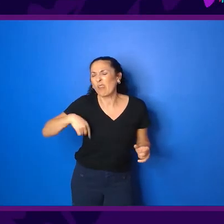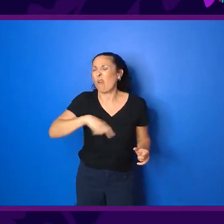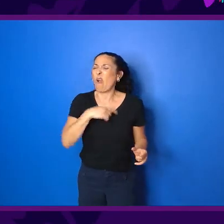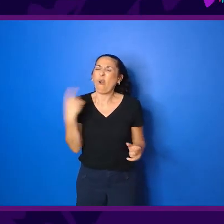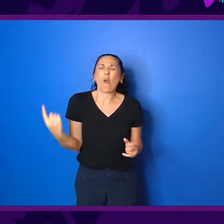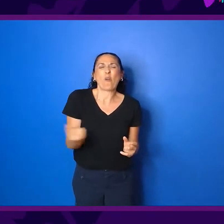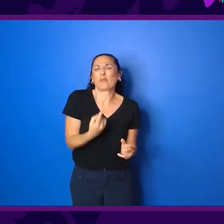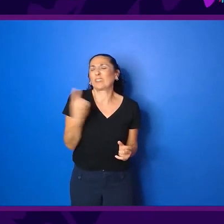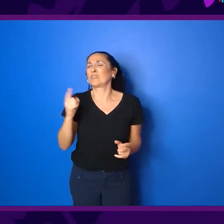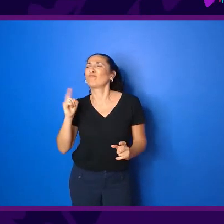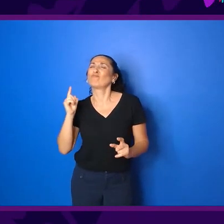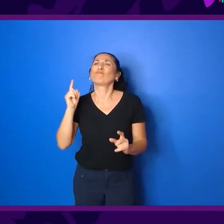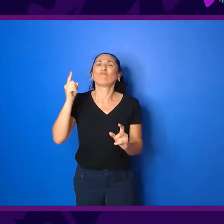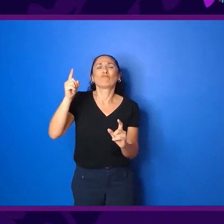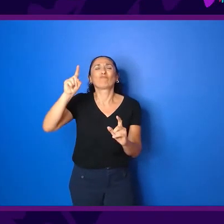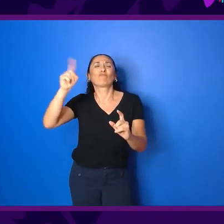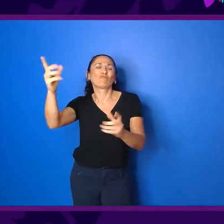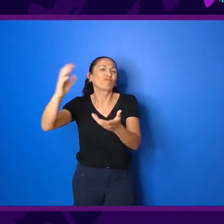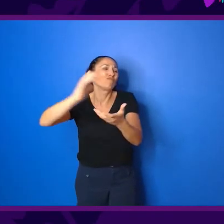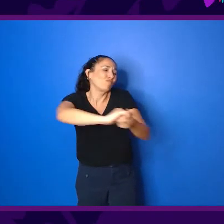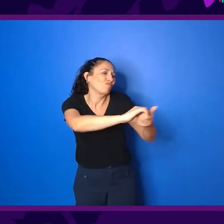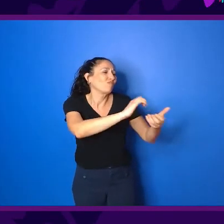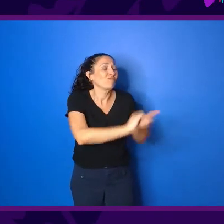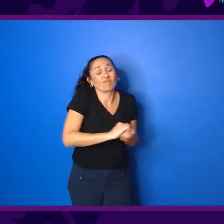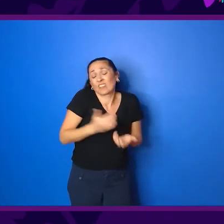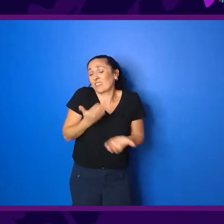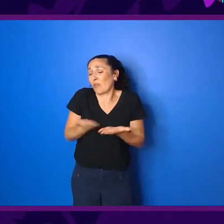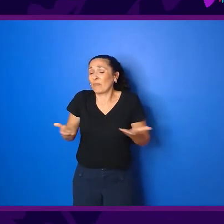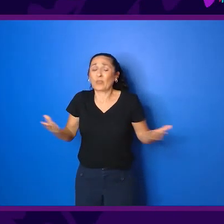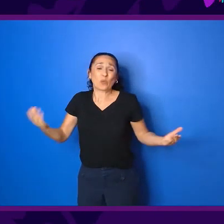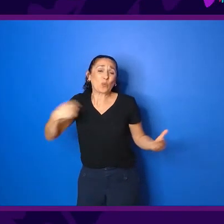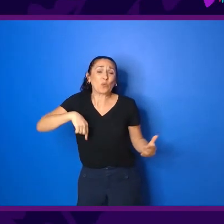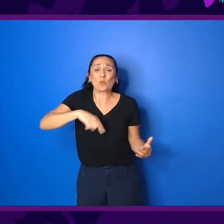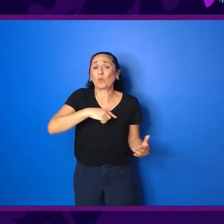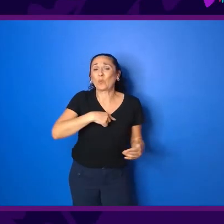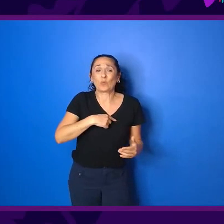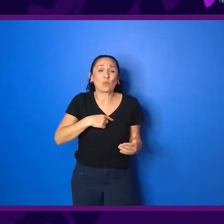Accepting the things not worth having.